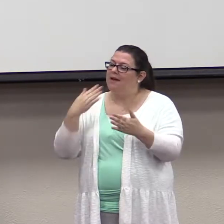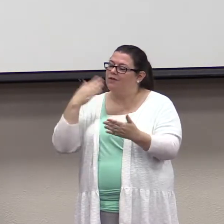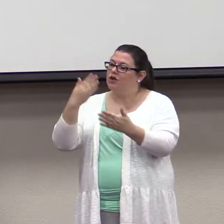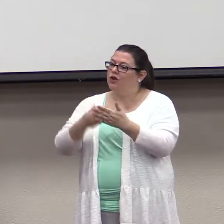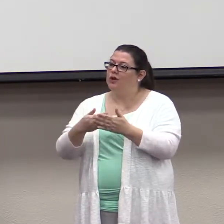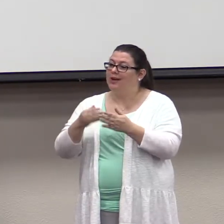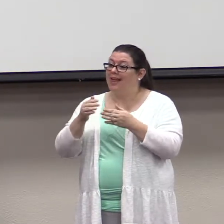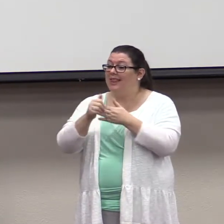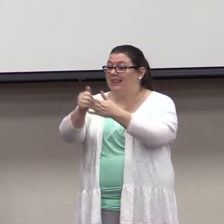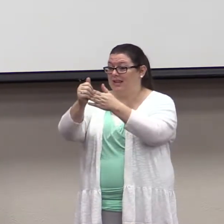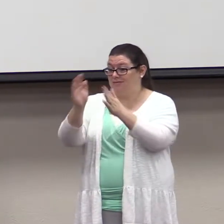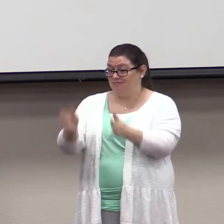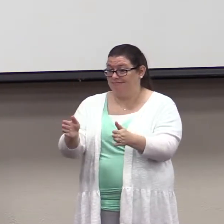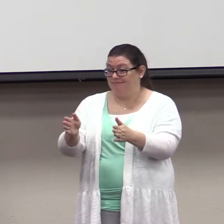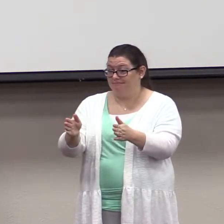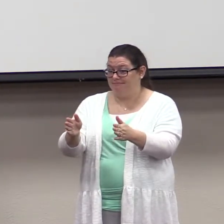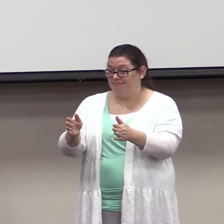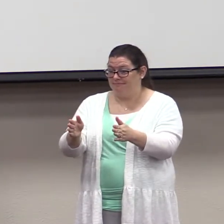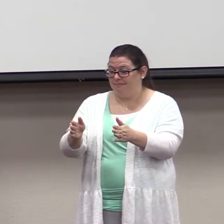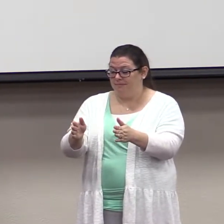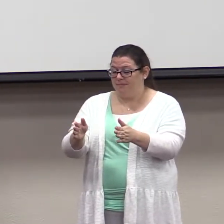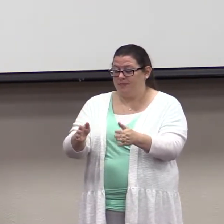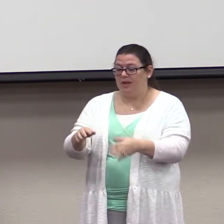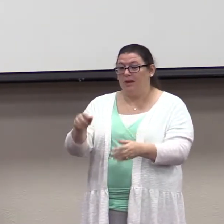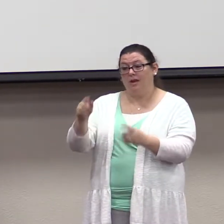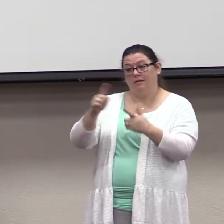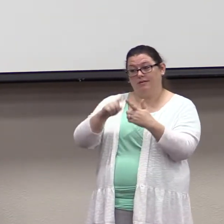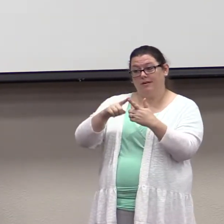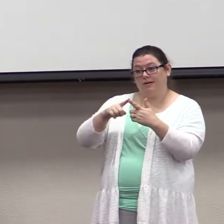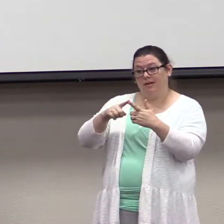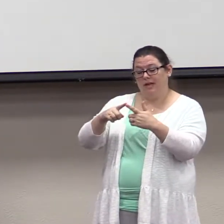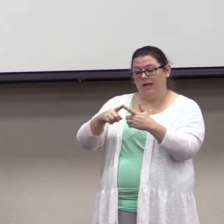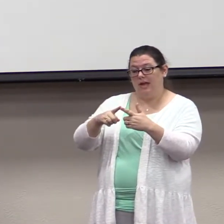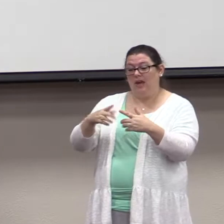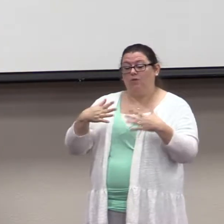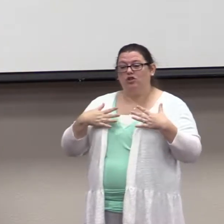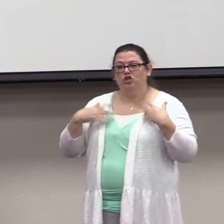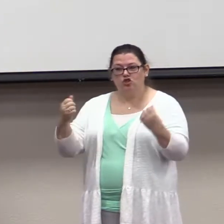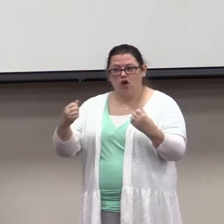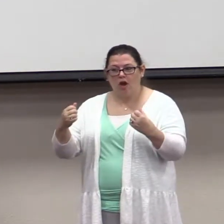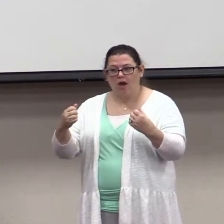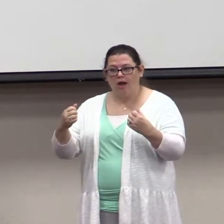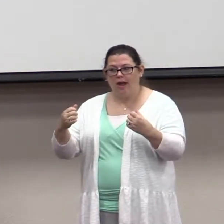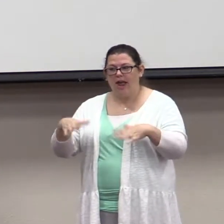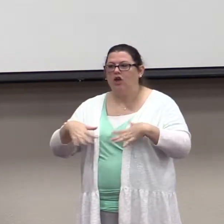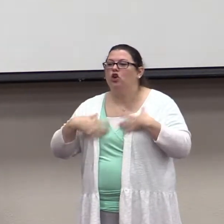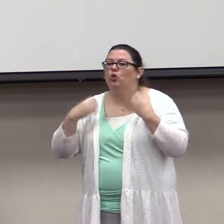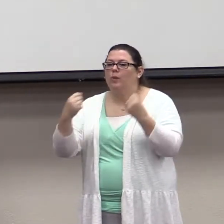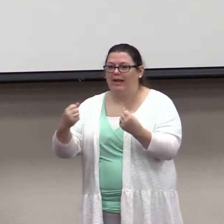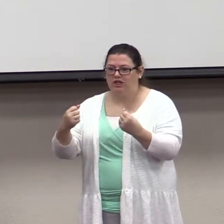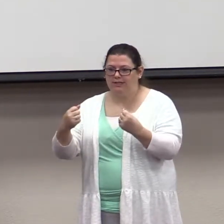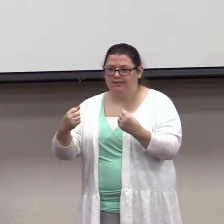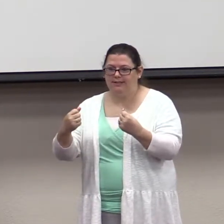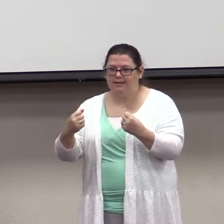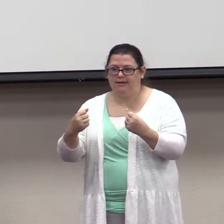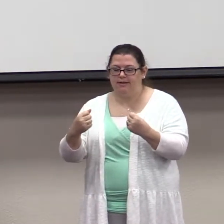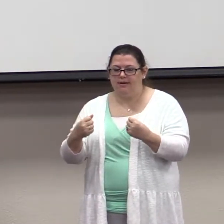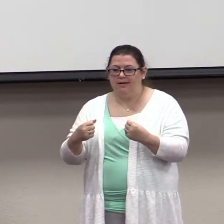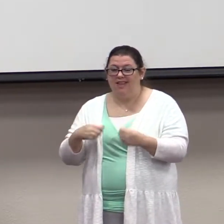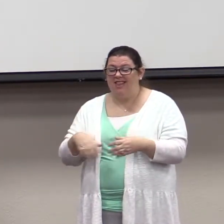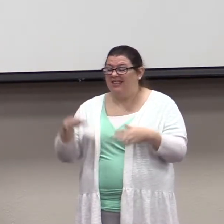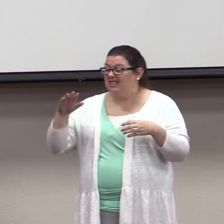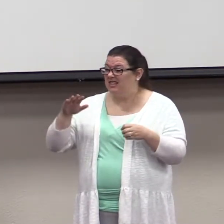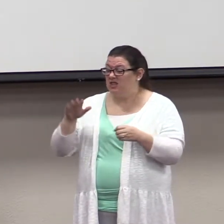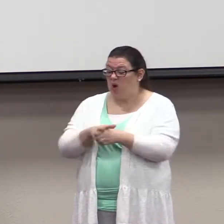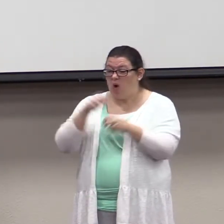leadership were that he was both strong and courageous. Now, this could honestly be the entire theme for Joshua because he's